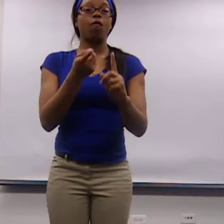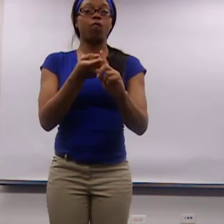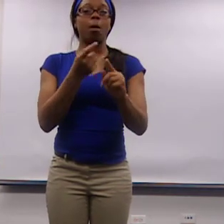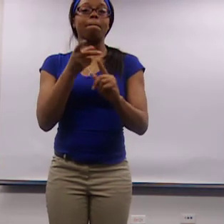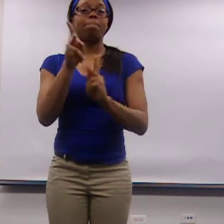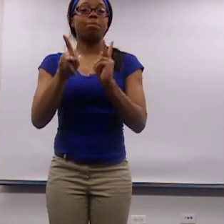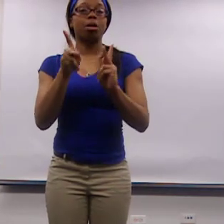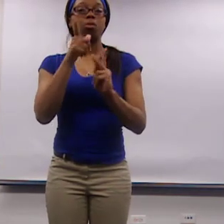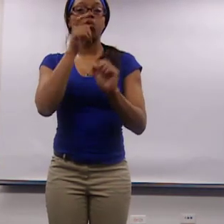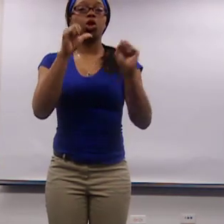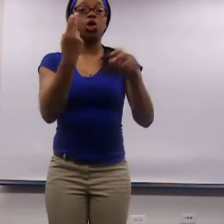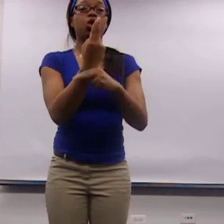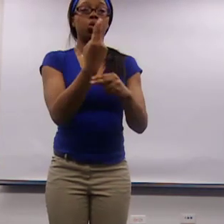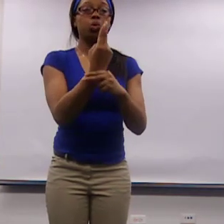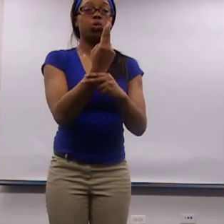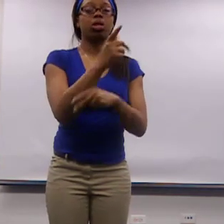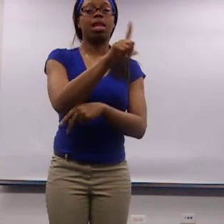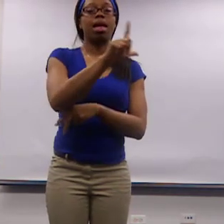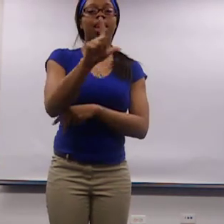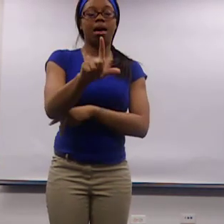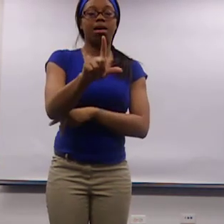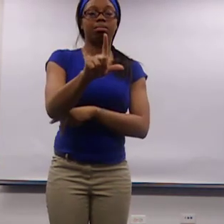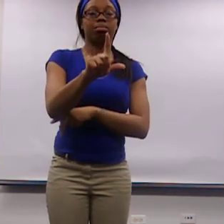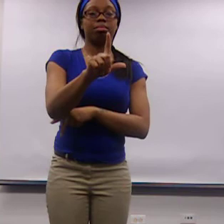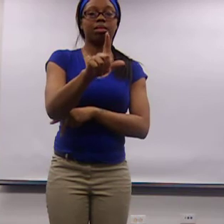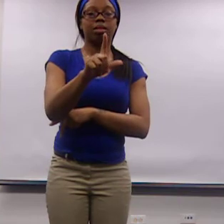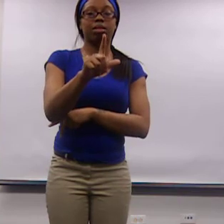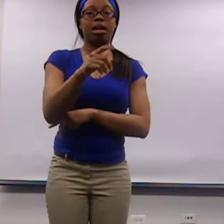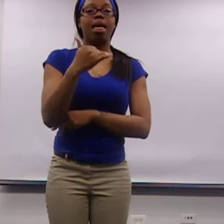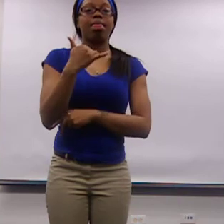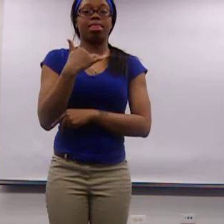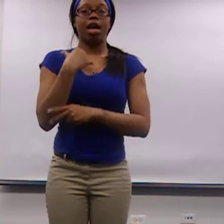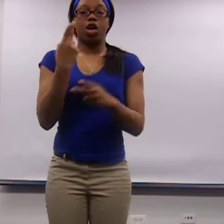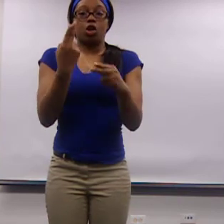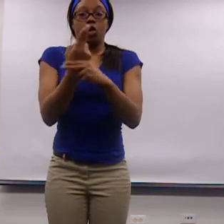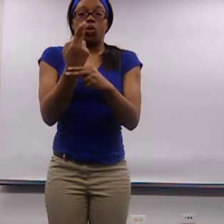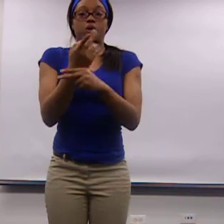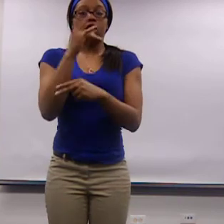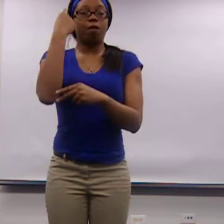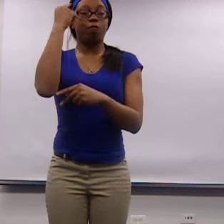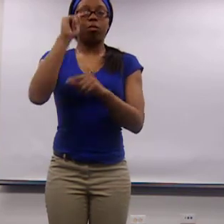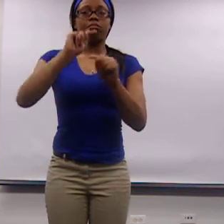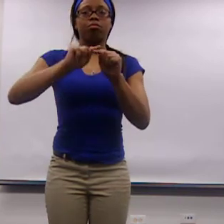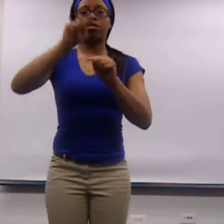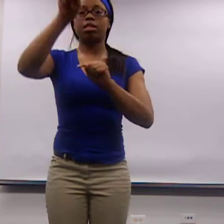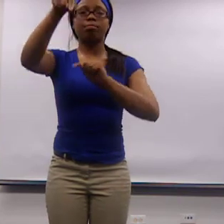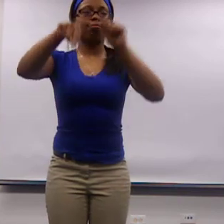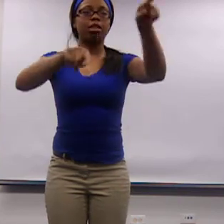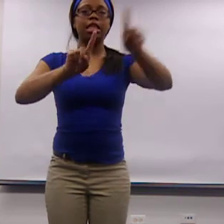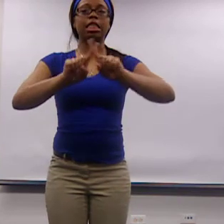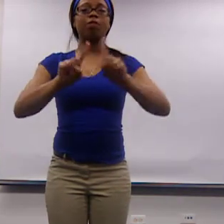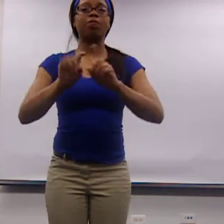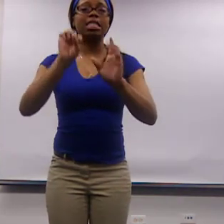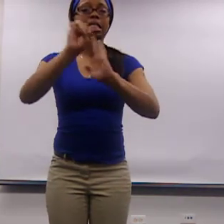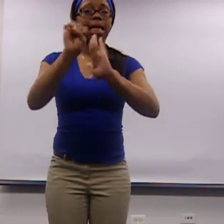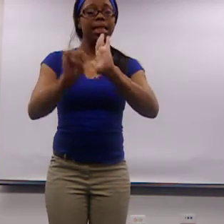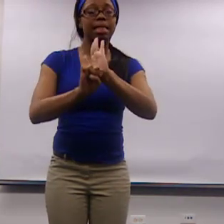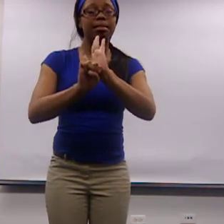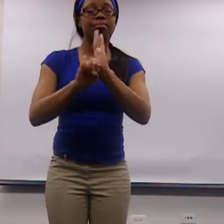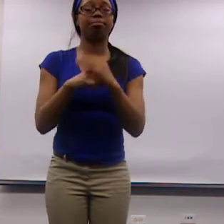and that really sent access across the United States. But now, again, we have cell phones.